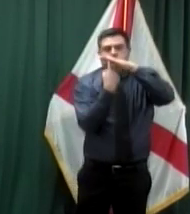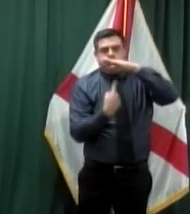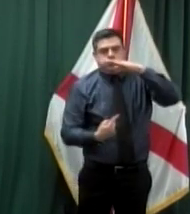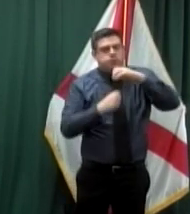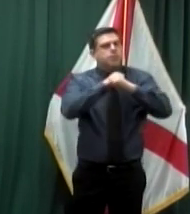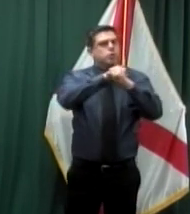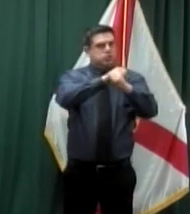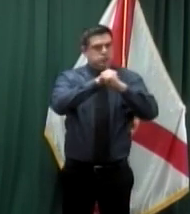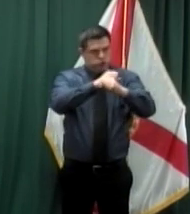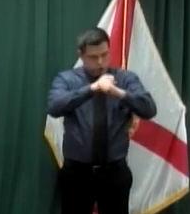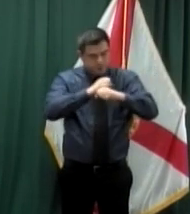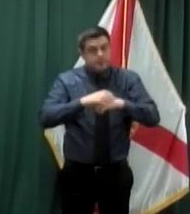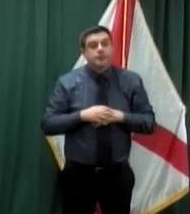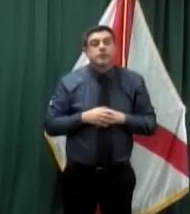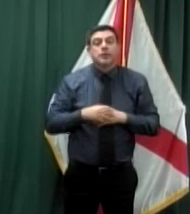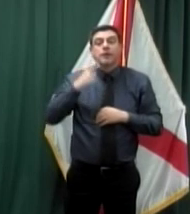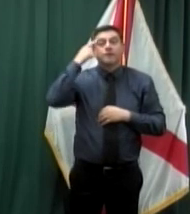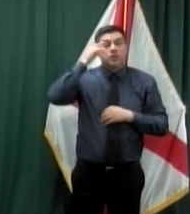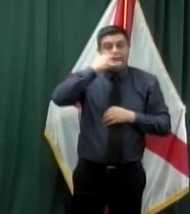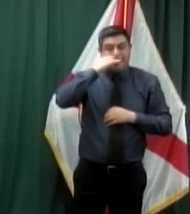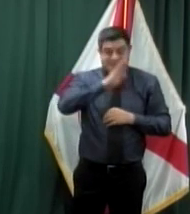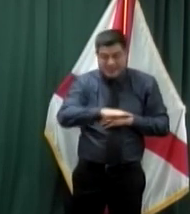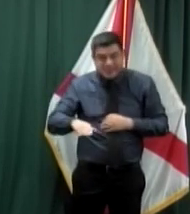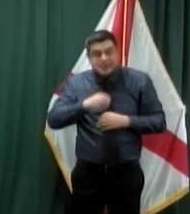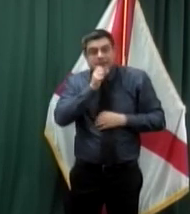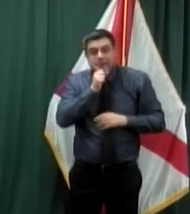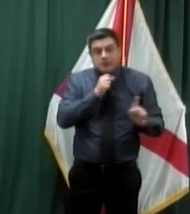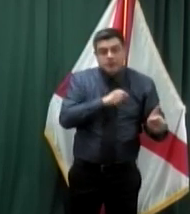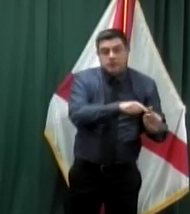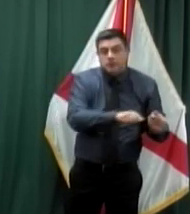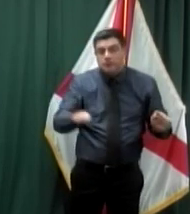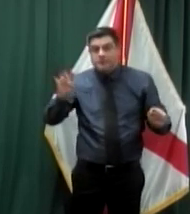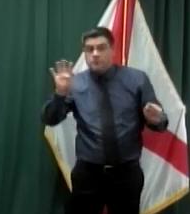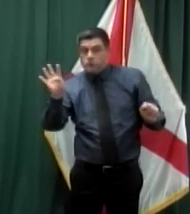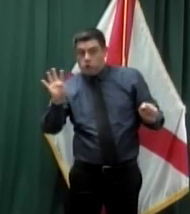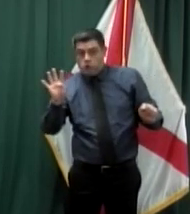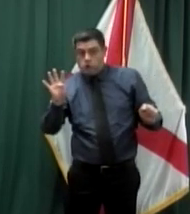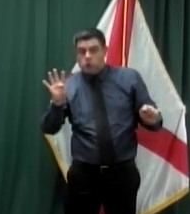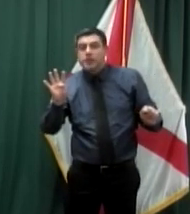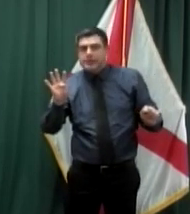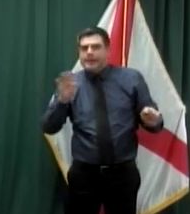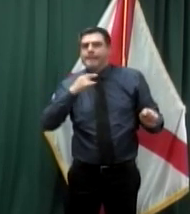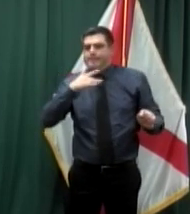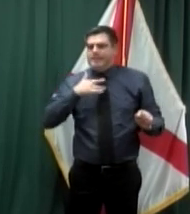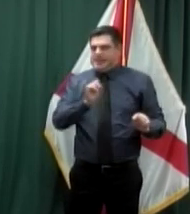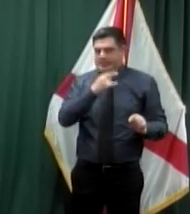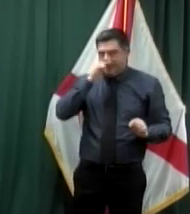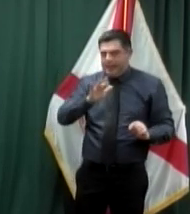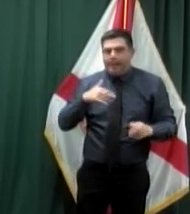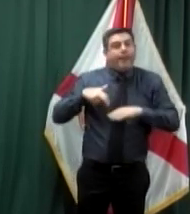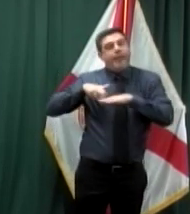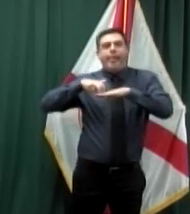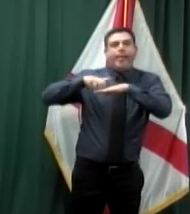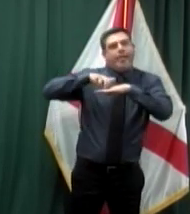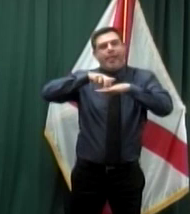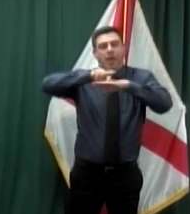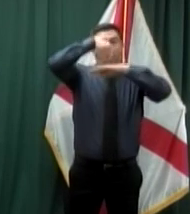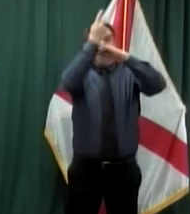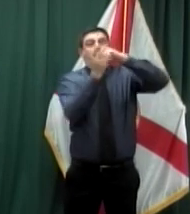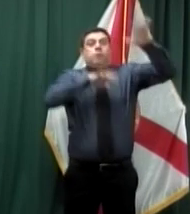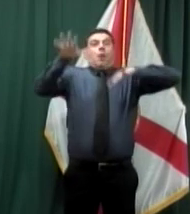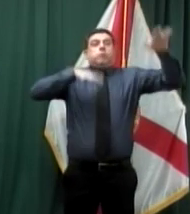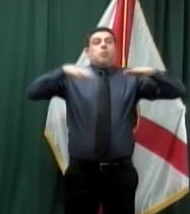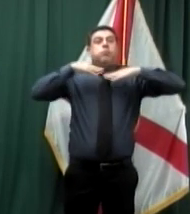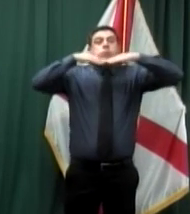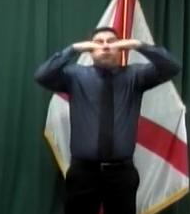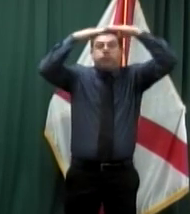cause of death for children 1 to 4 years old. Children 5 years or older are more likely to drown in natural